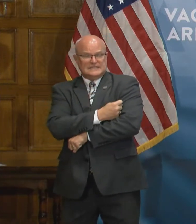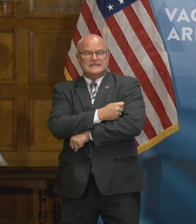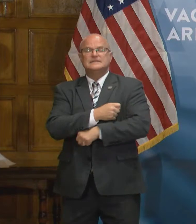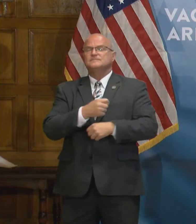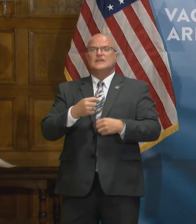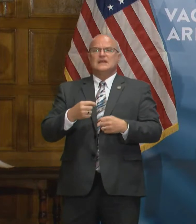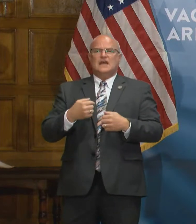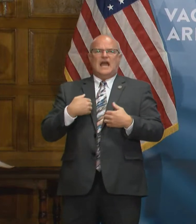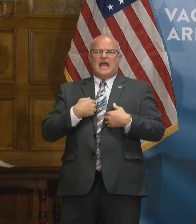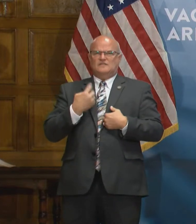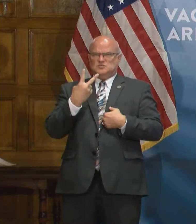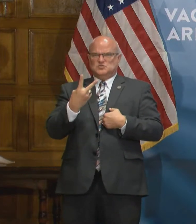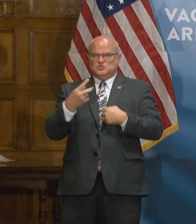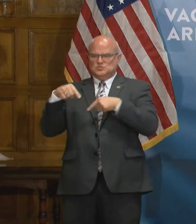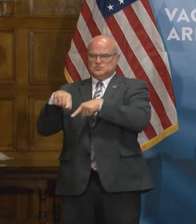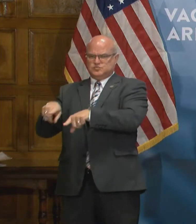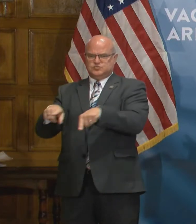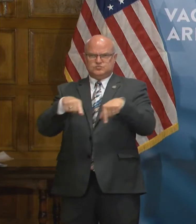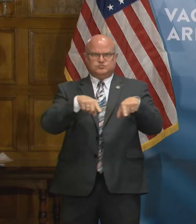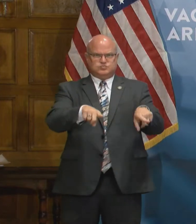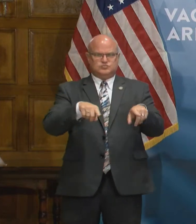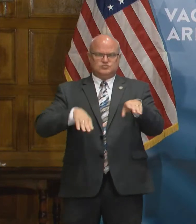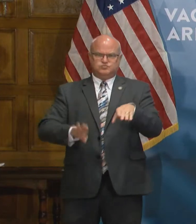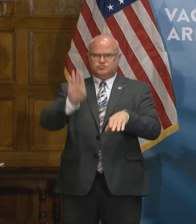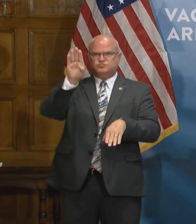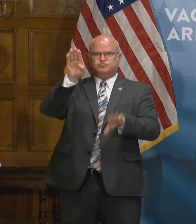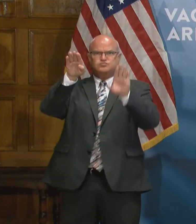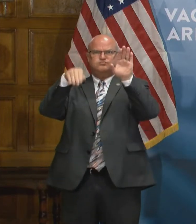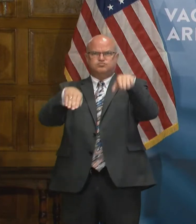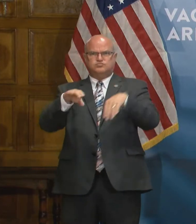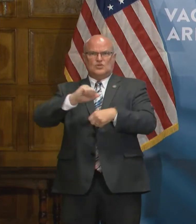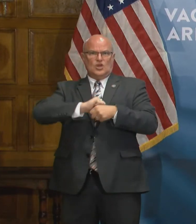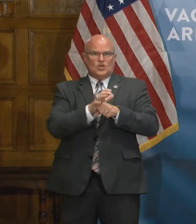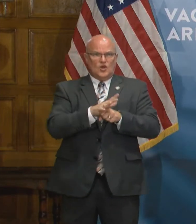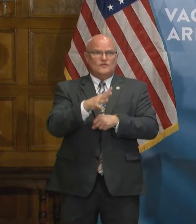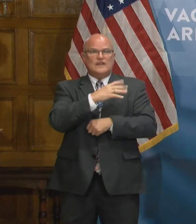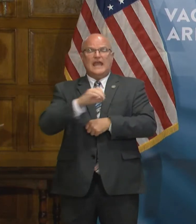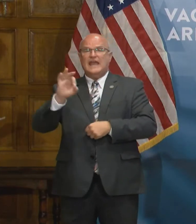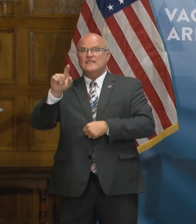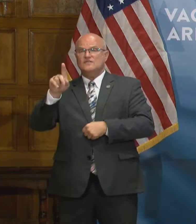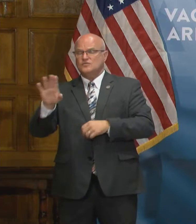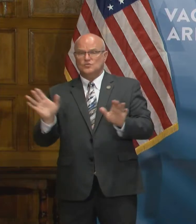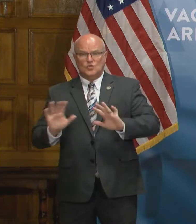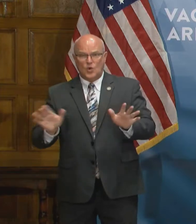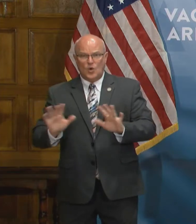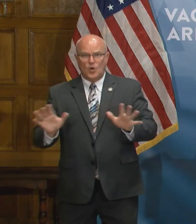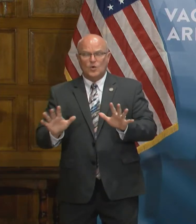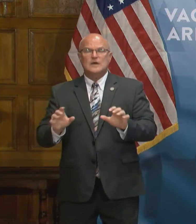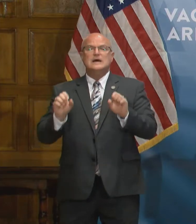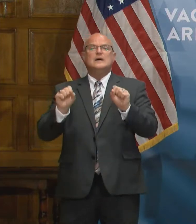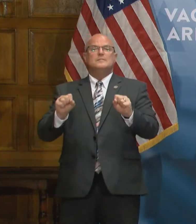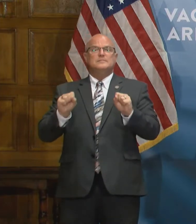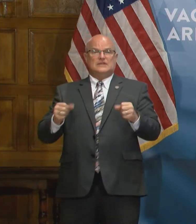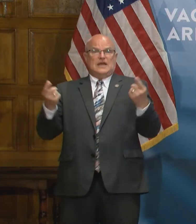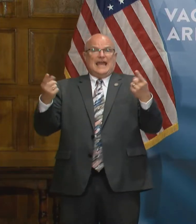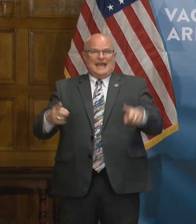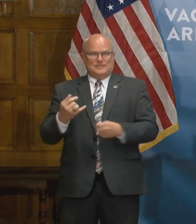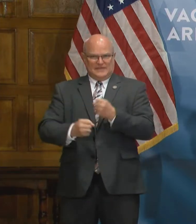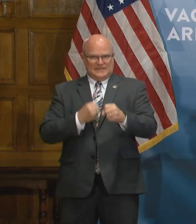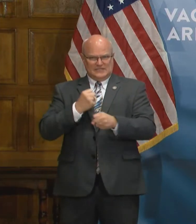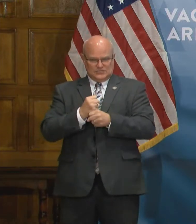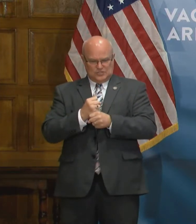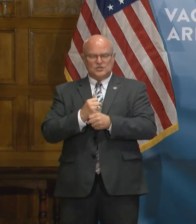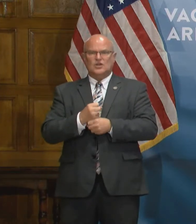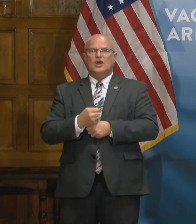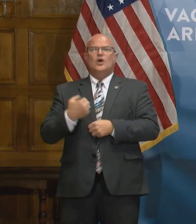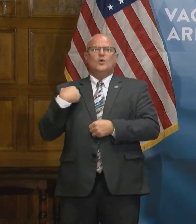want to have twindemics, spikes with both COVID and with the flu. We have that potential to happen this year as we've done away